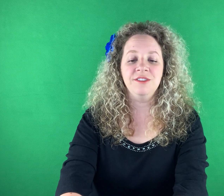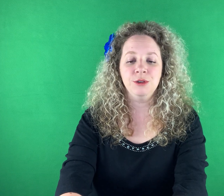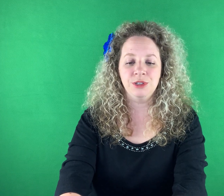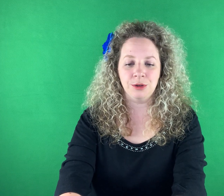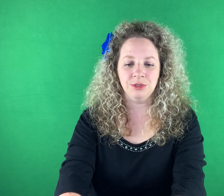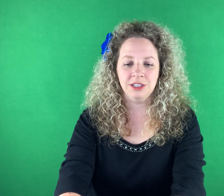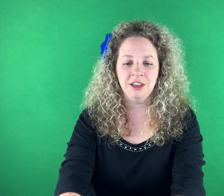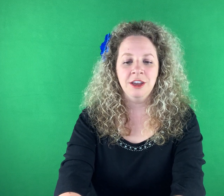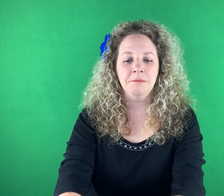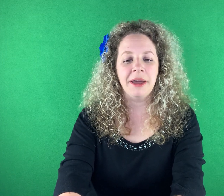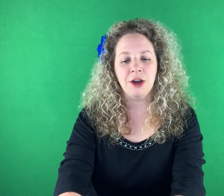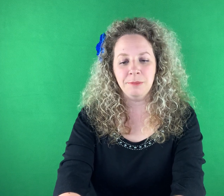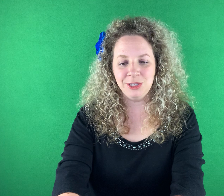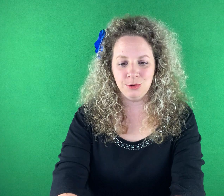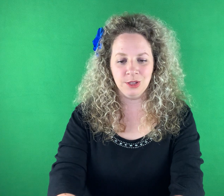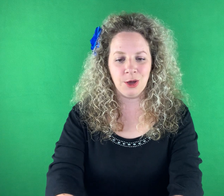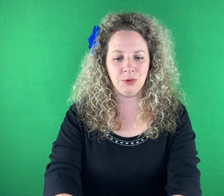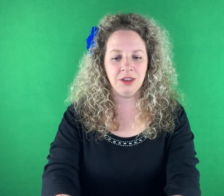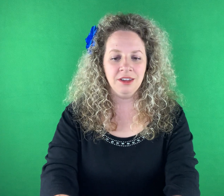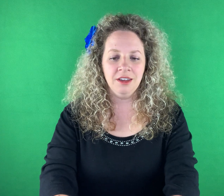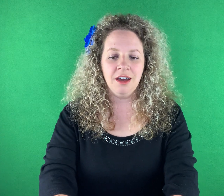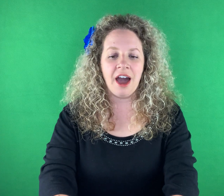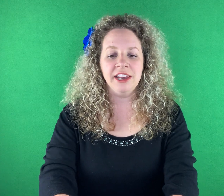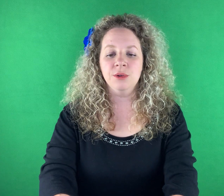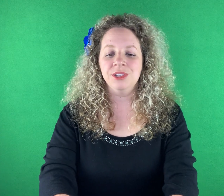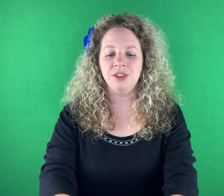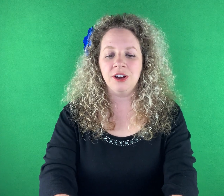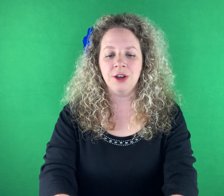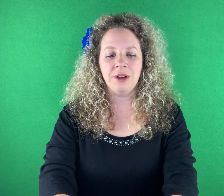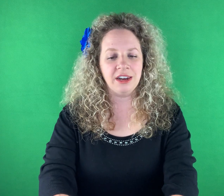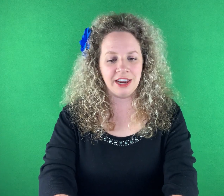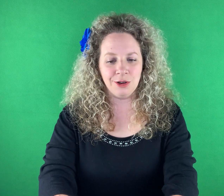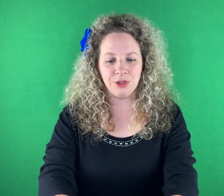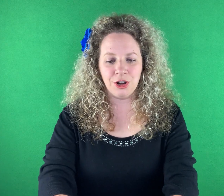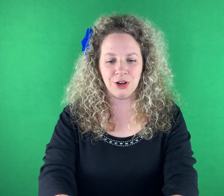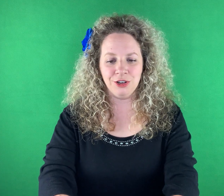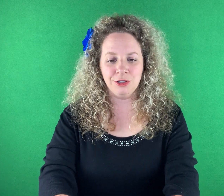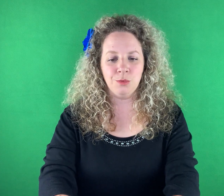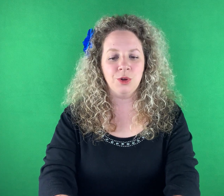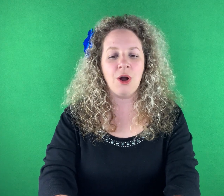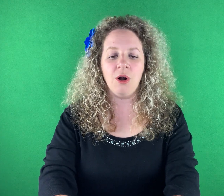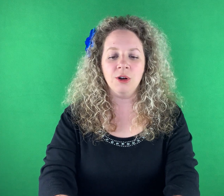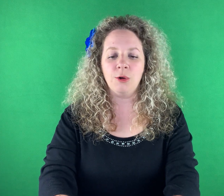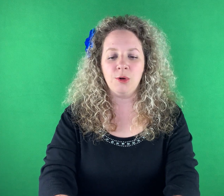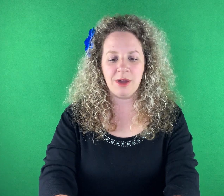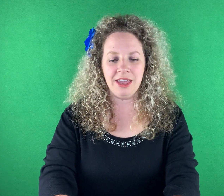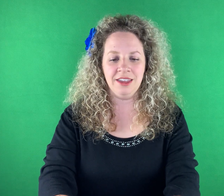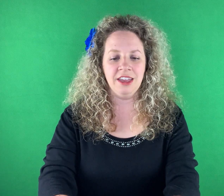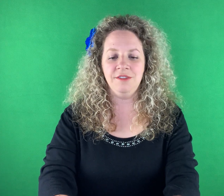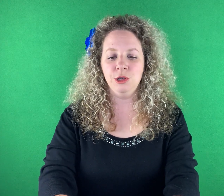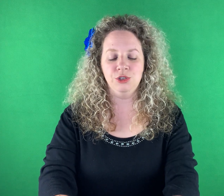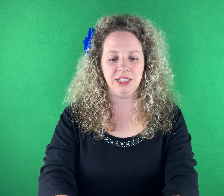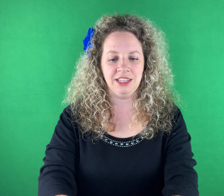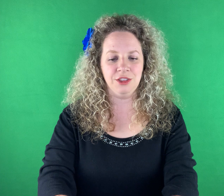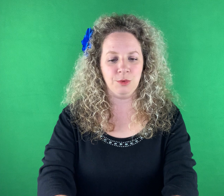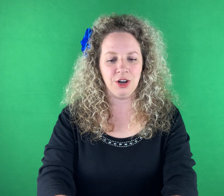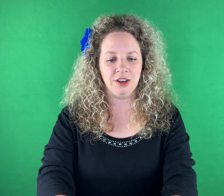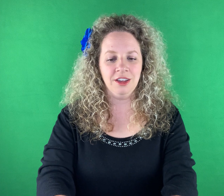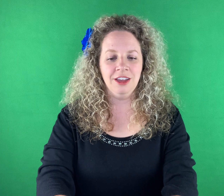you don't, my hope is you alone. I know the sorrow and I know the hurt would all go away if you just say the word.